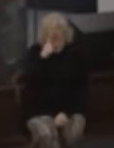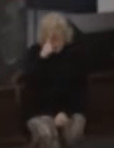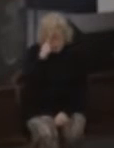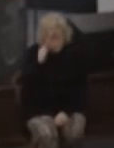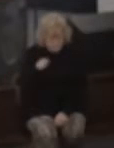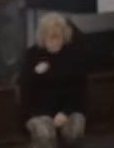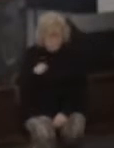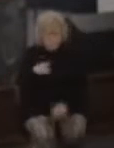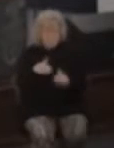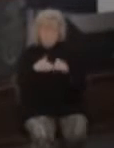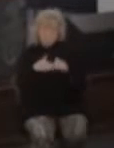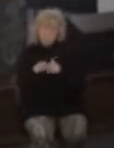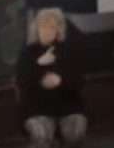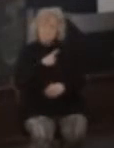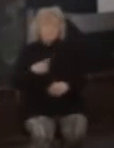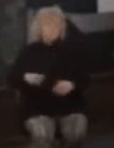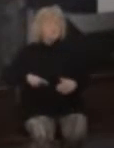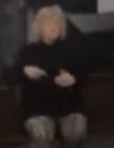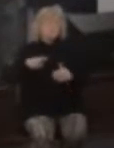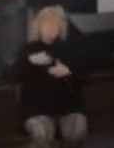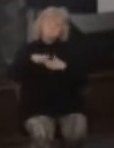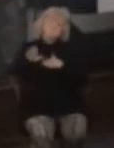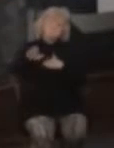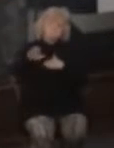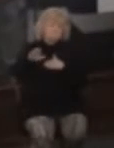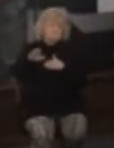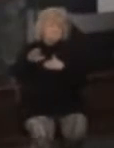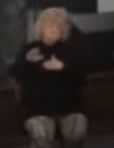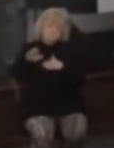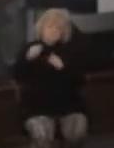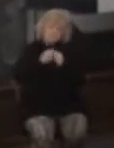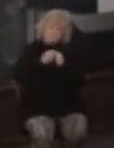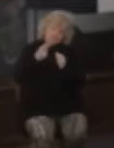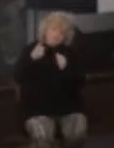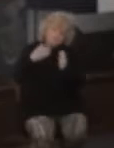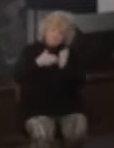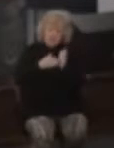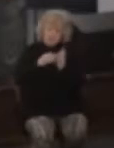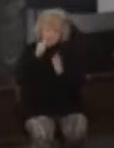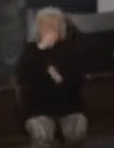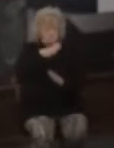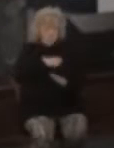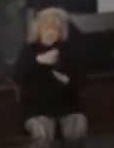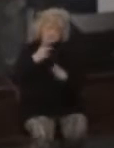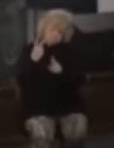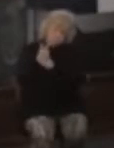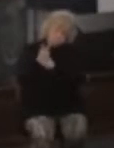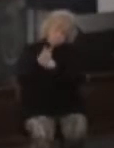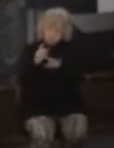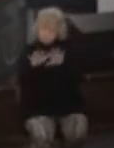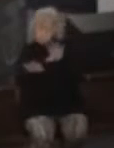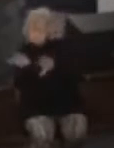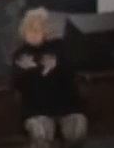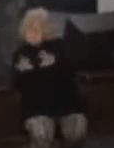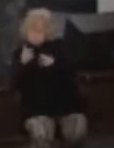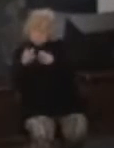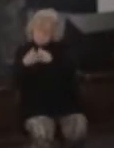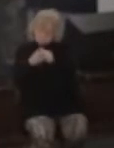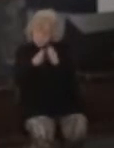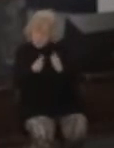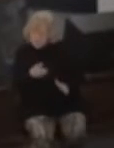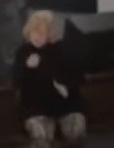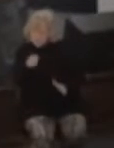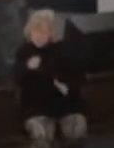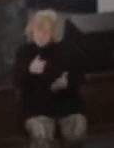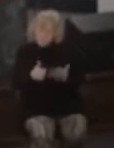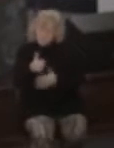he sent David away from him and gave him command over 1,000 men. And David led the troops in their campaigns. In everything he